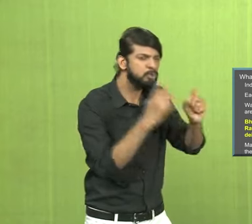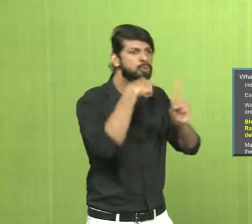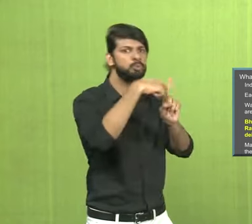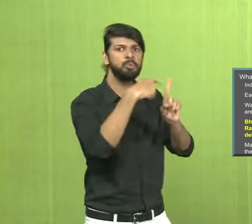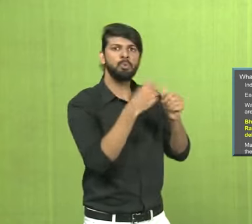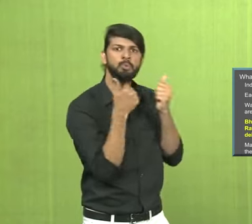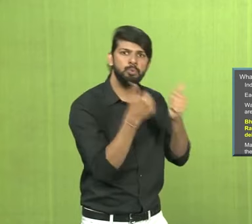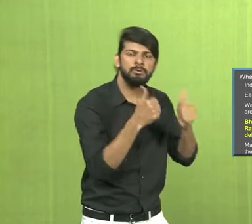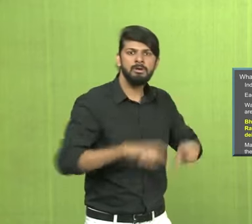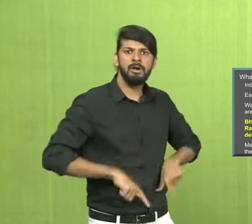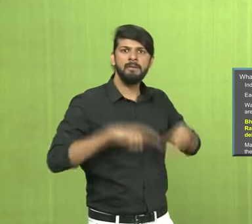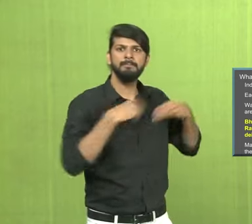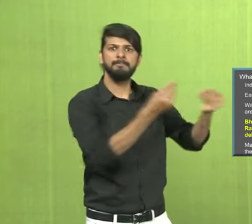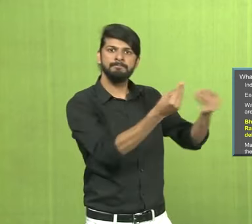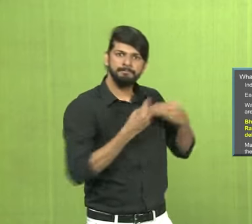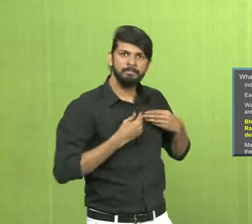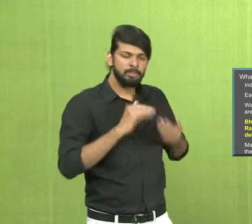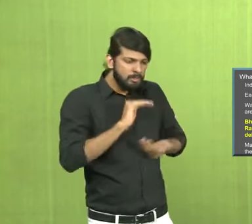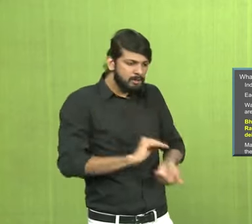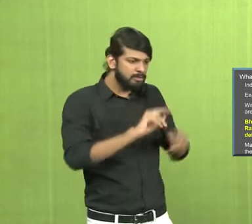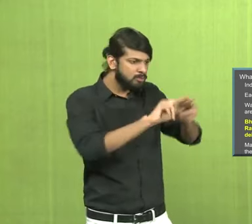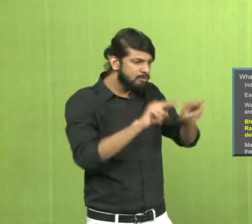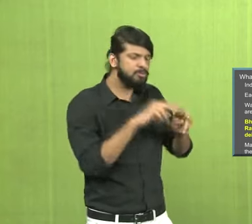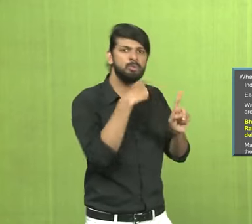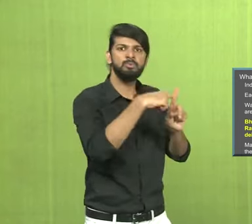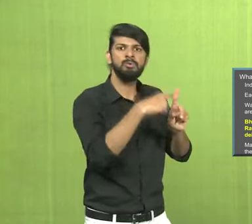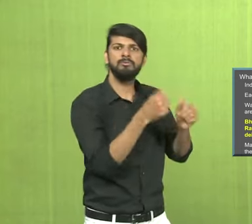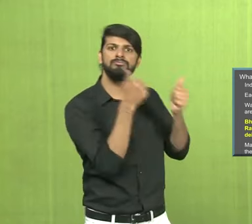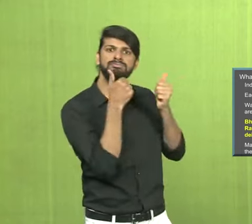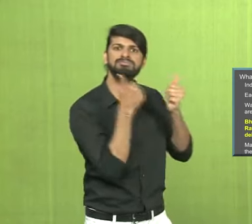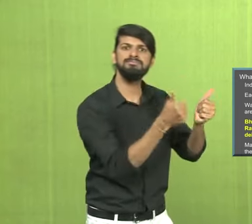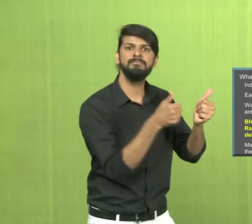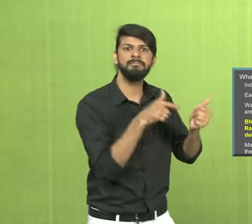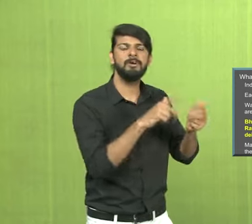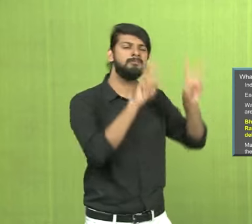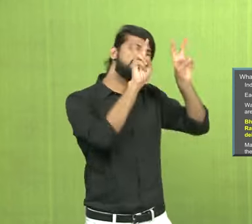Pithora, for granting them a son or a good crop.